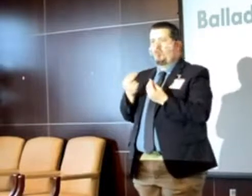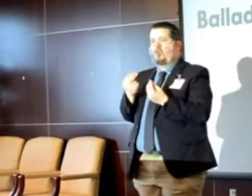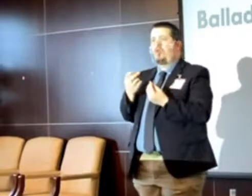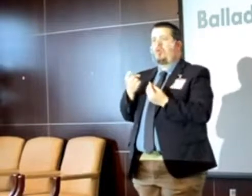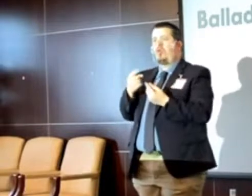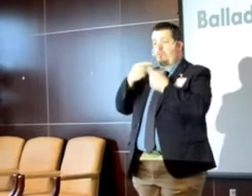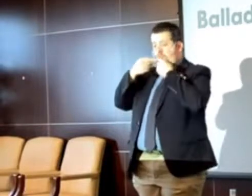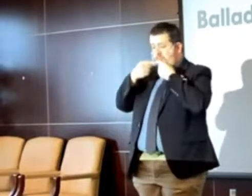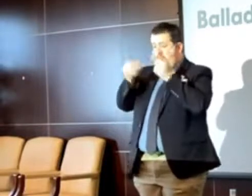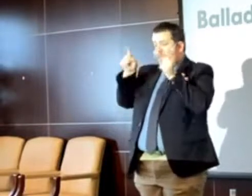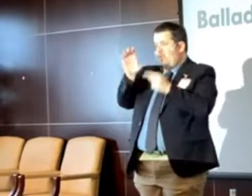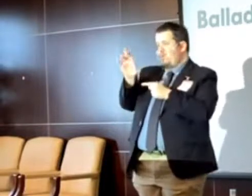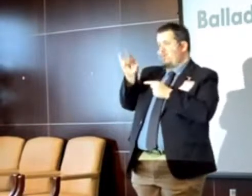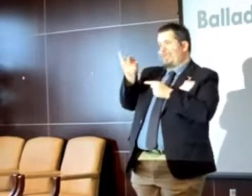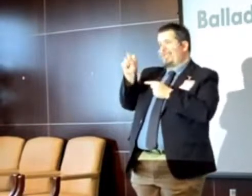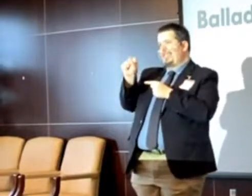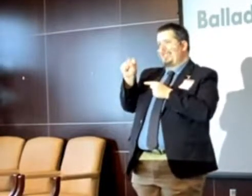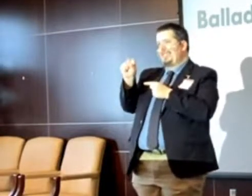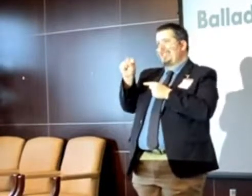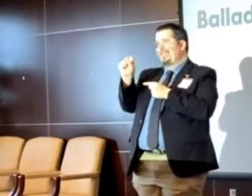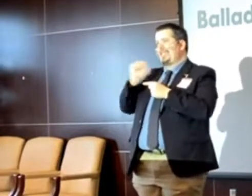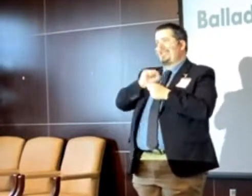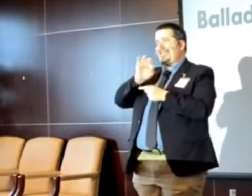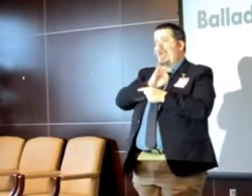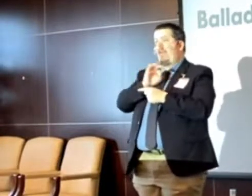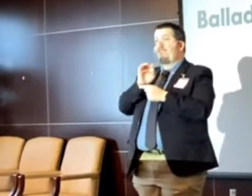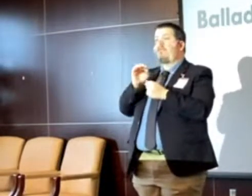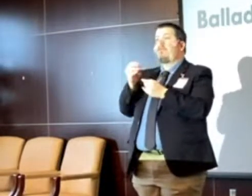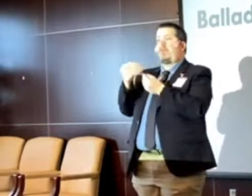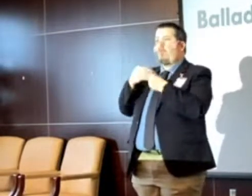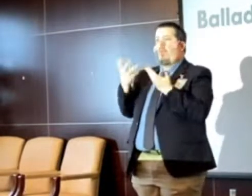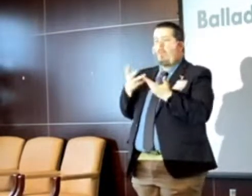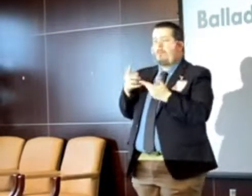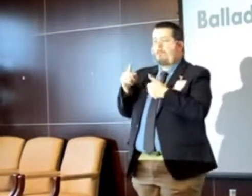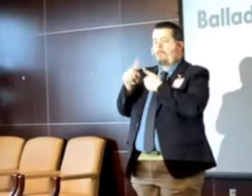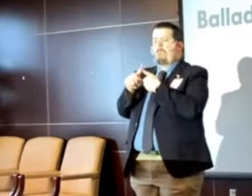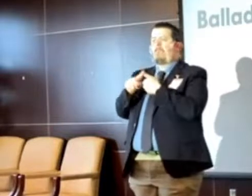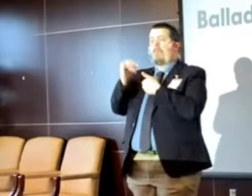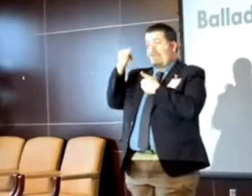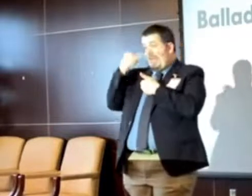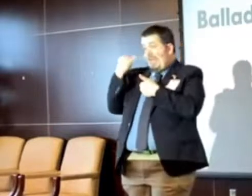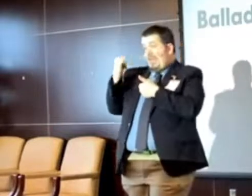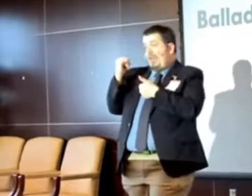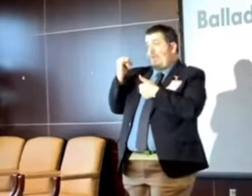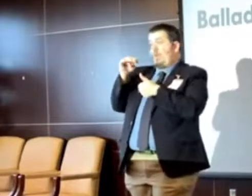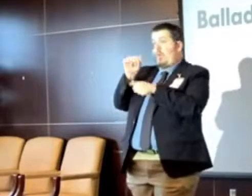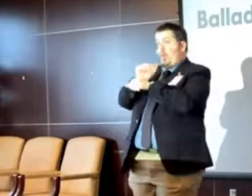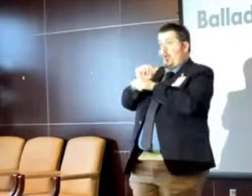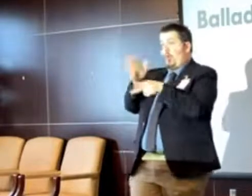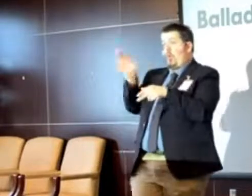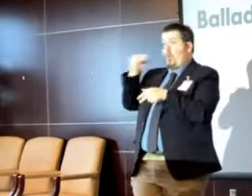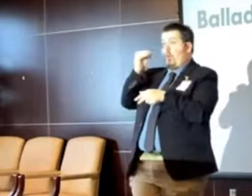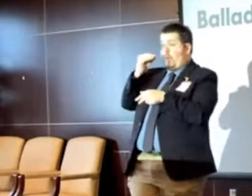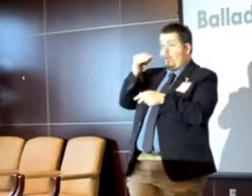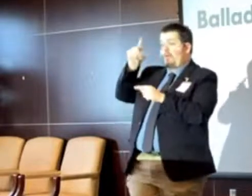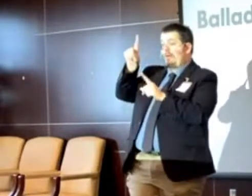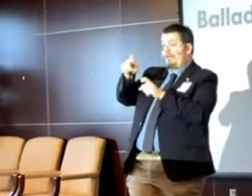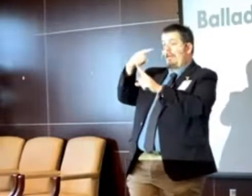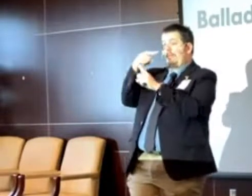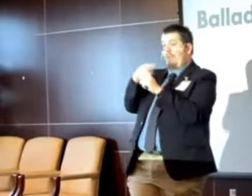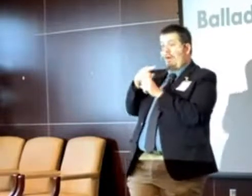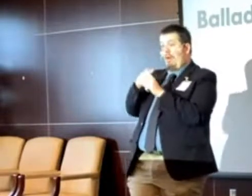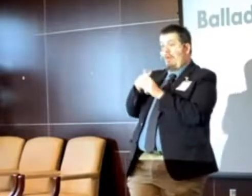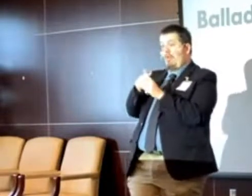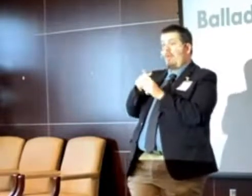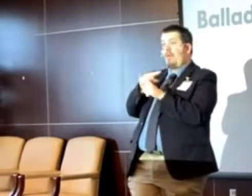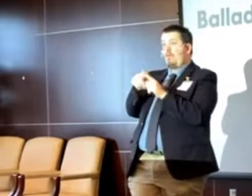declaring crisis staffing, there's a few things that triggers for us. Number one, if an employee is at home, if they've tested positive with COVID,